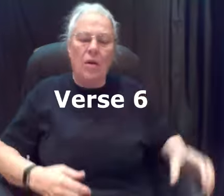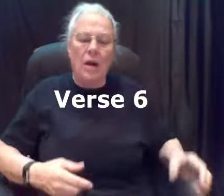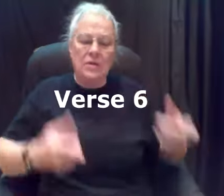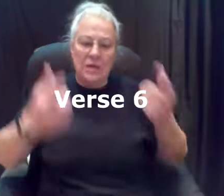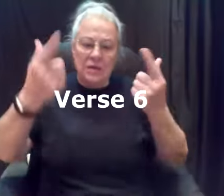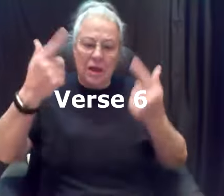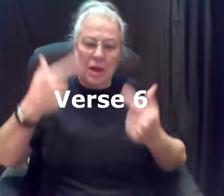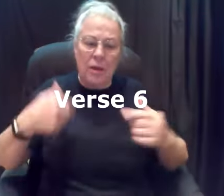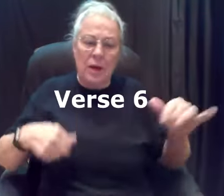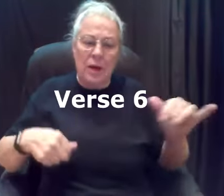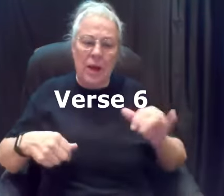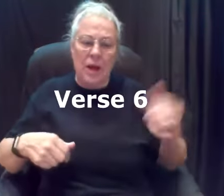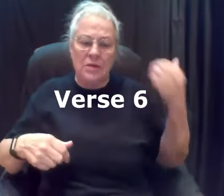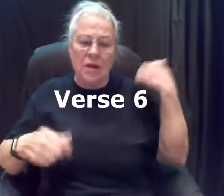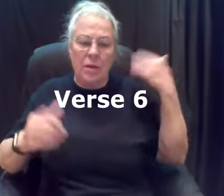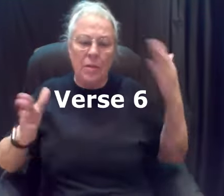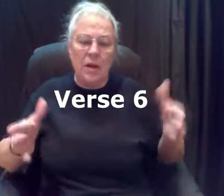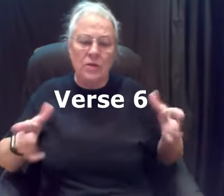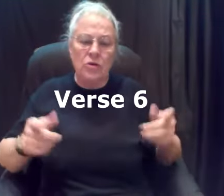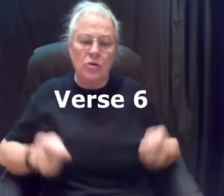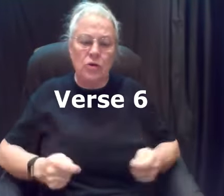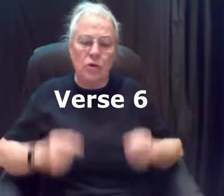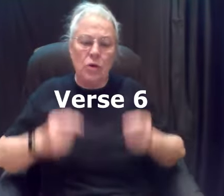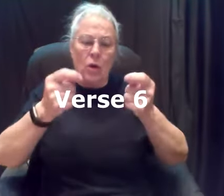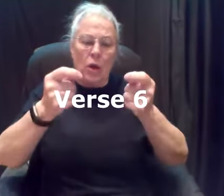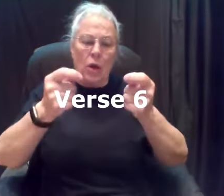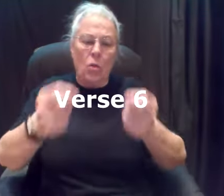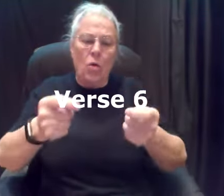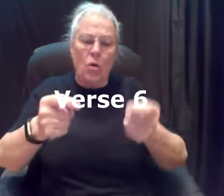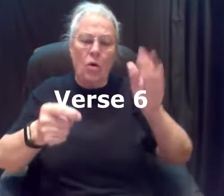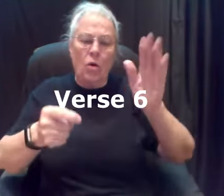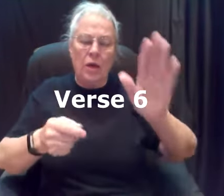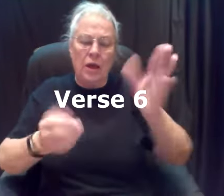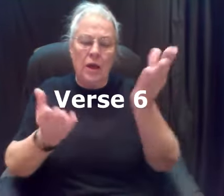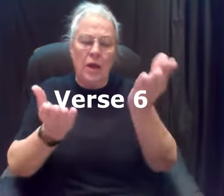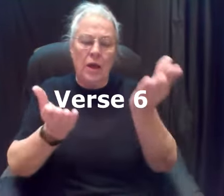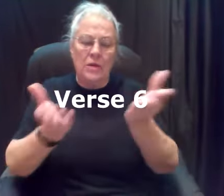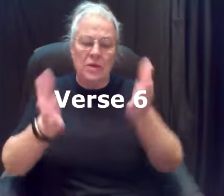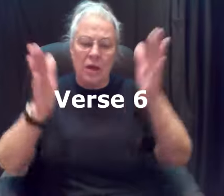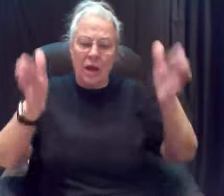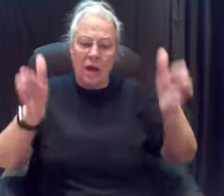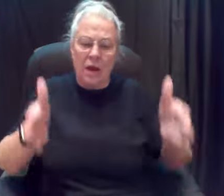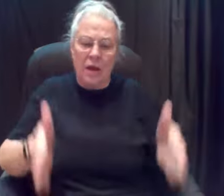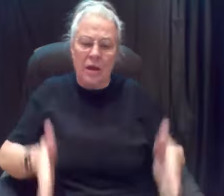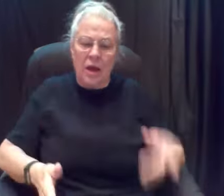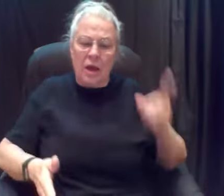Christ is coming as a master to board his sleigh.